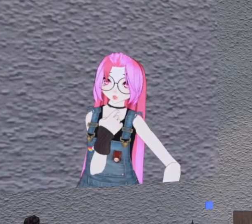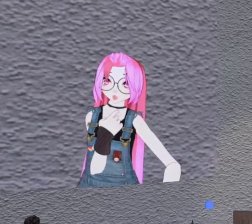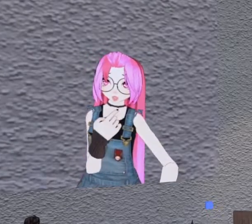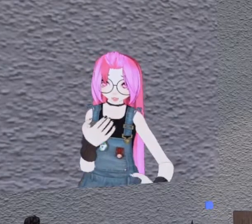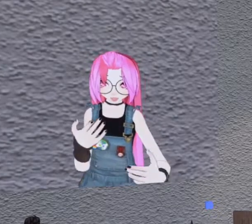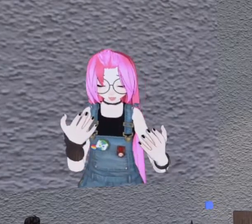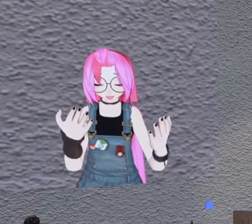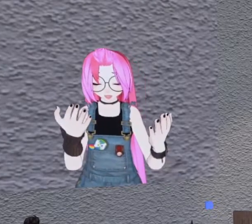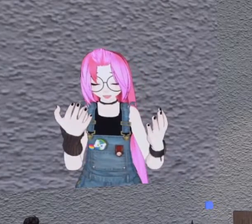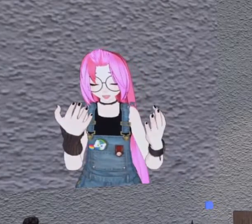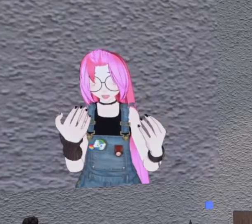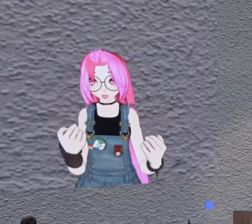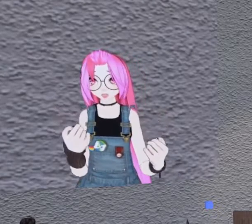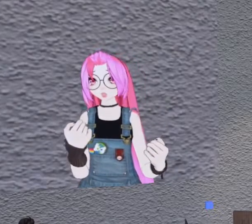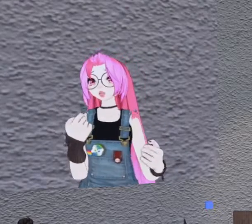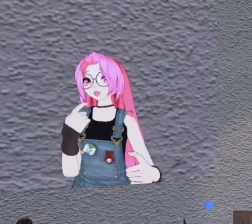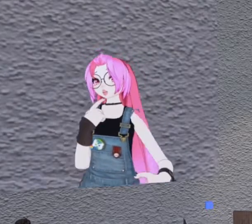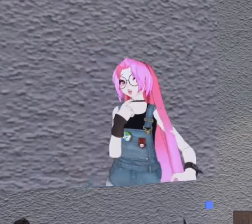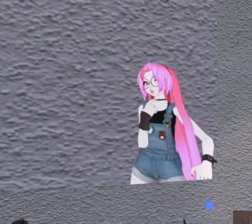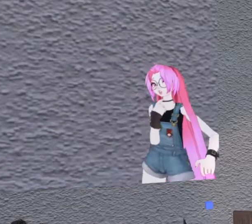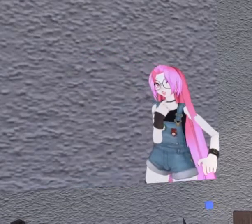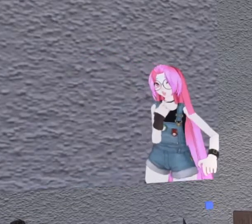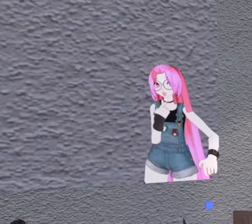Okay, go from open hand to close. No, because then that's something different.